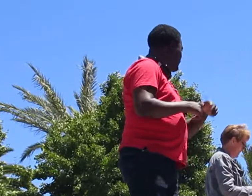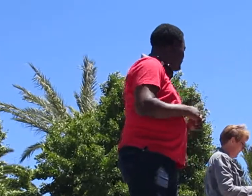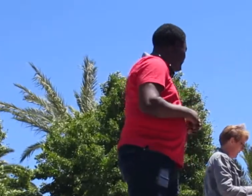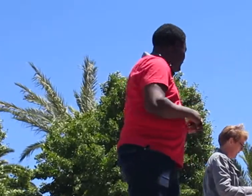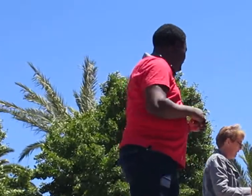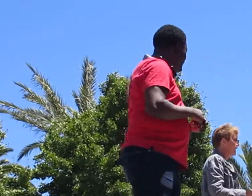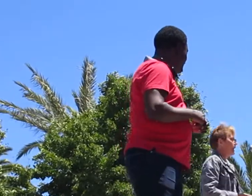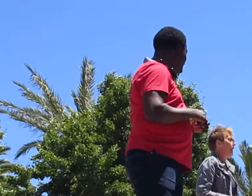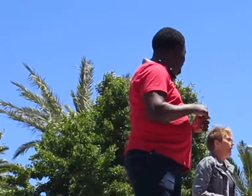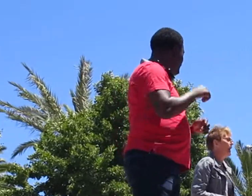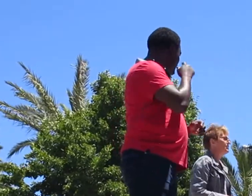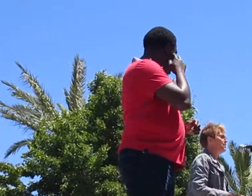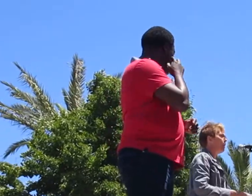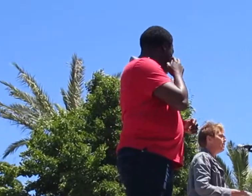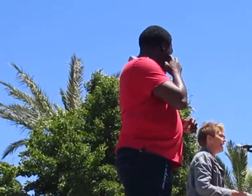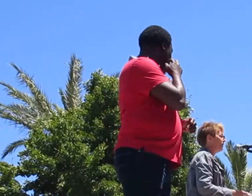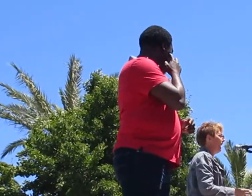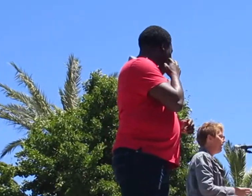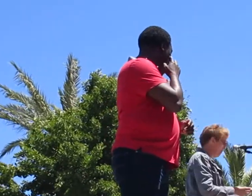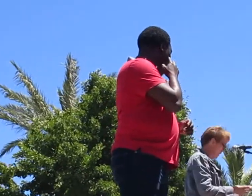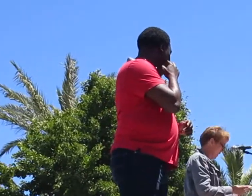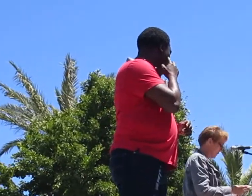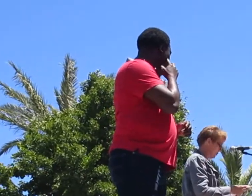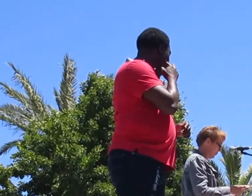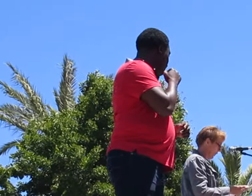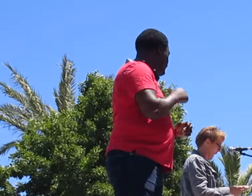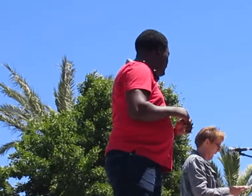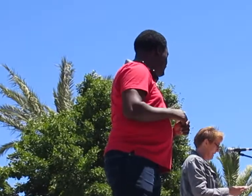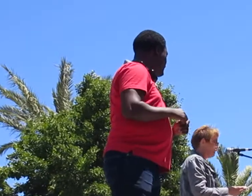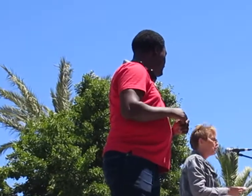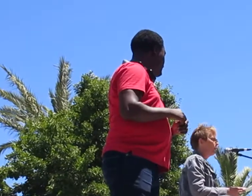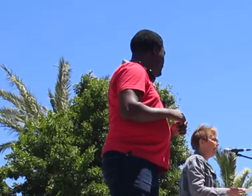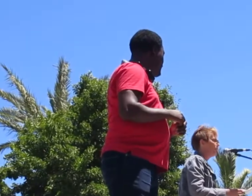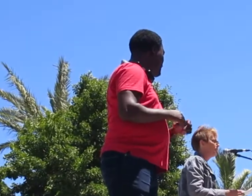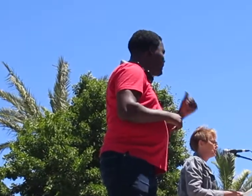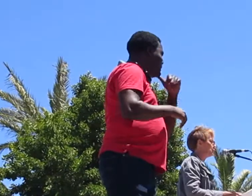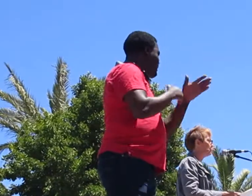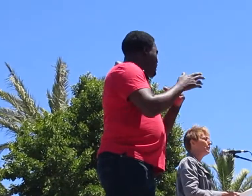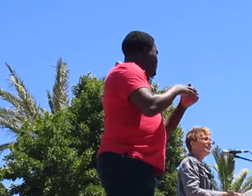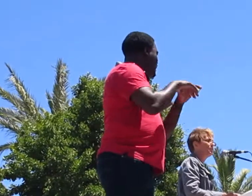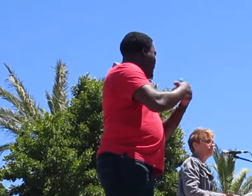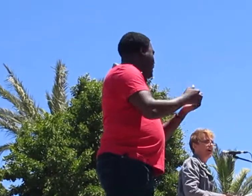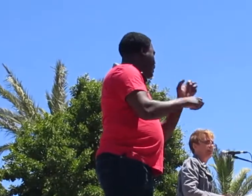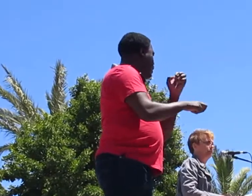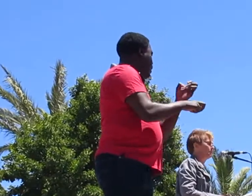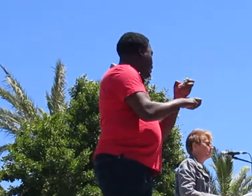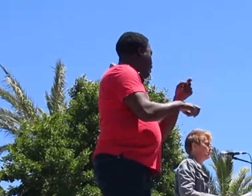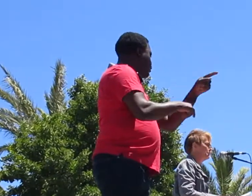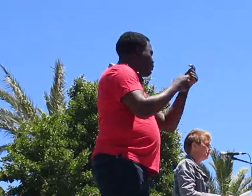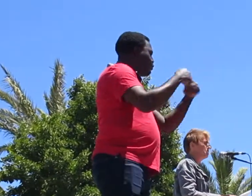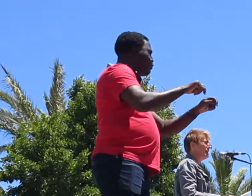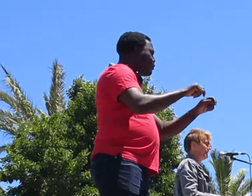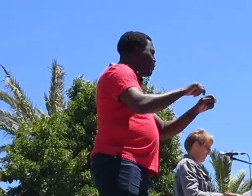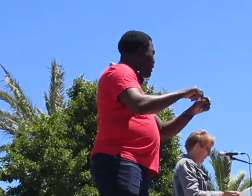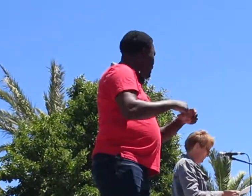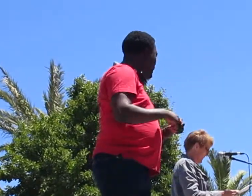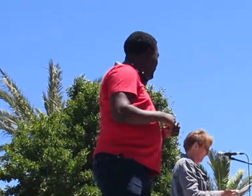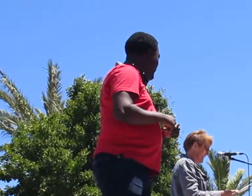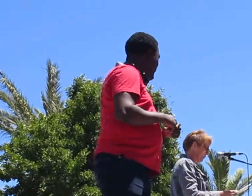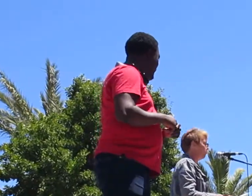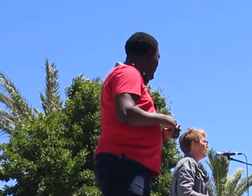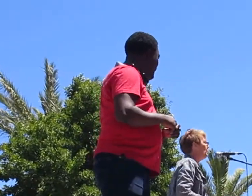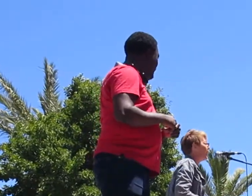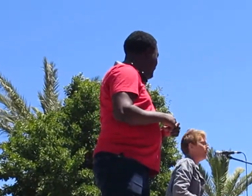collusion. And no matter how hard you try, your efforts to redefine collusion to make it